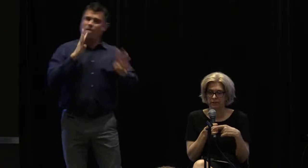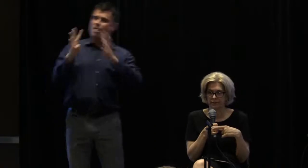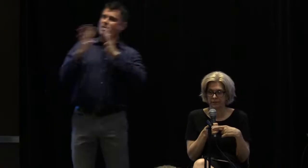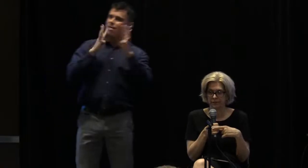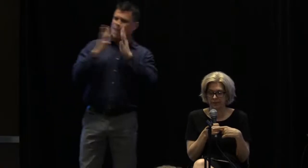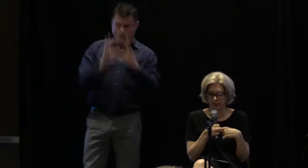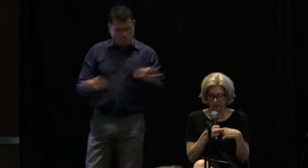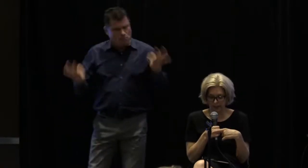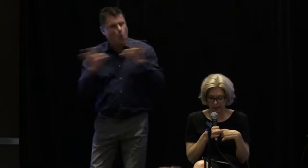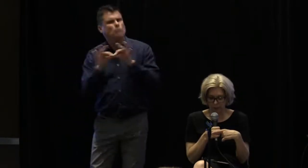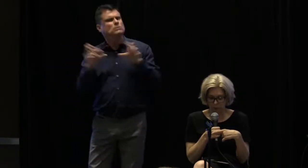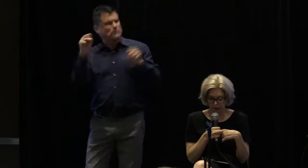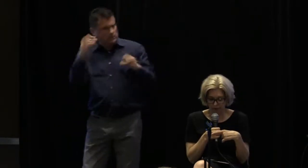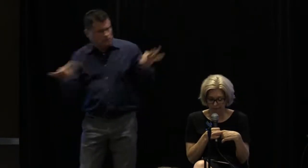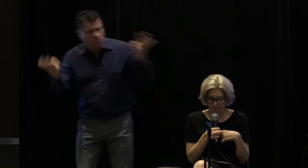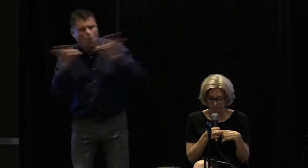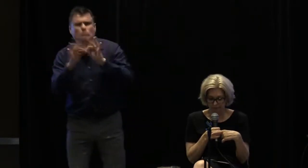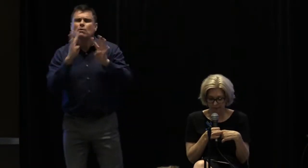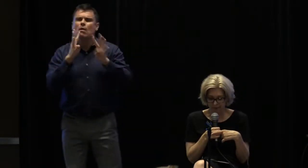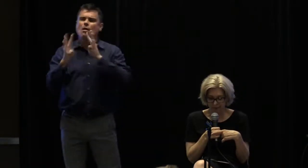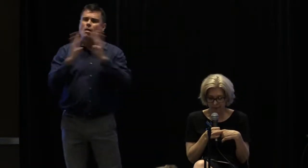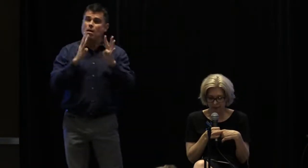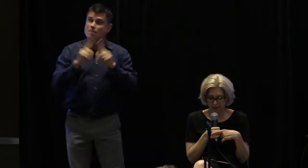years. But